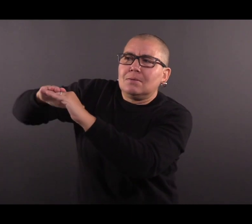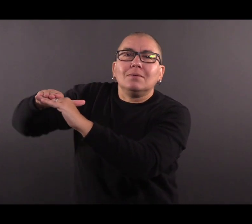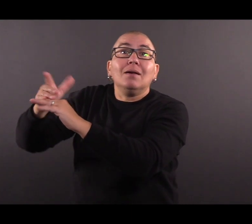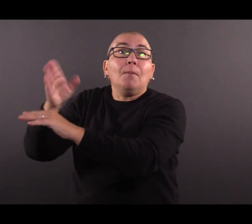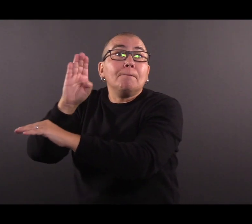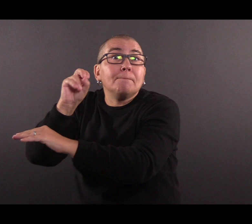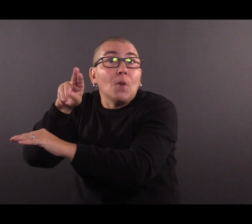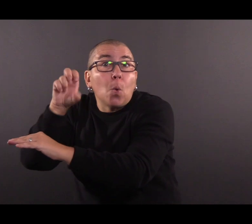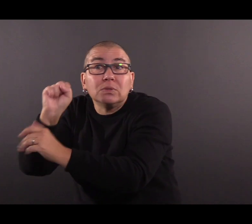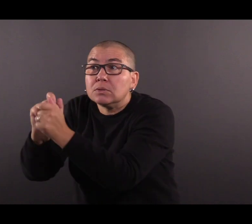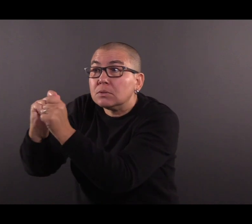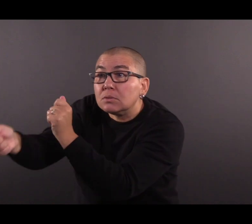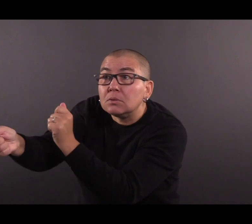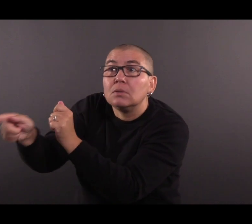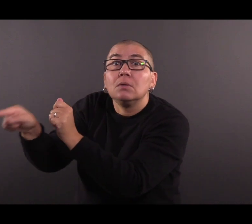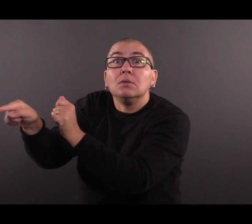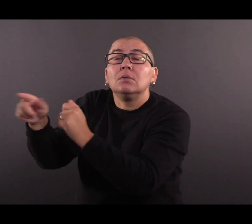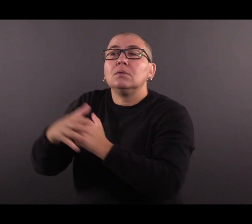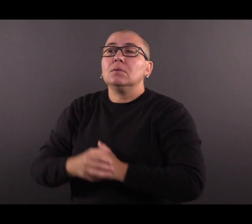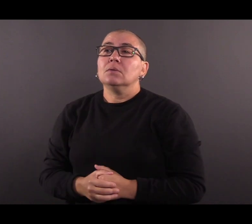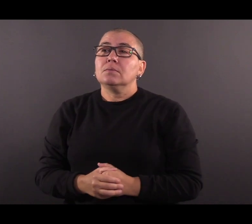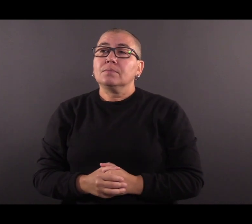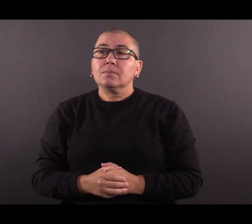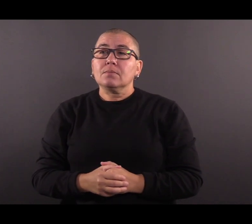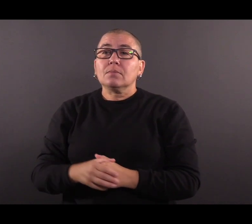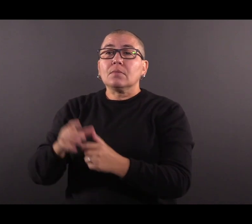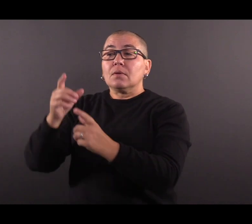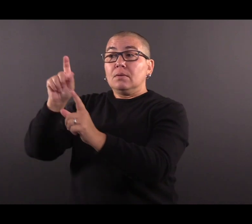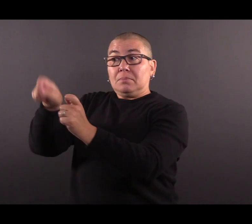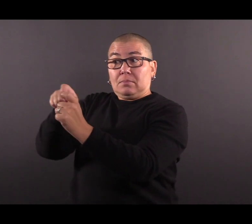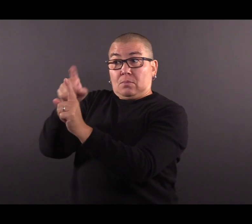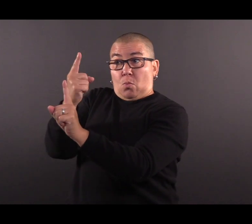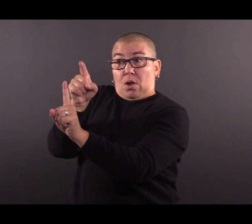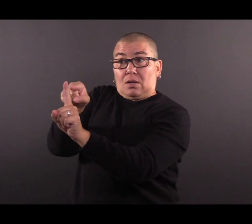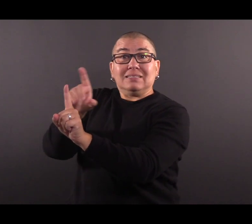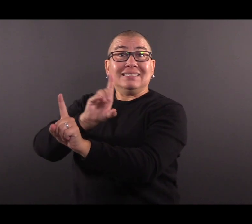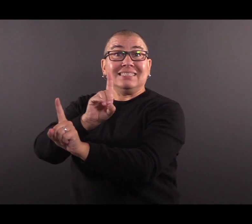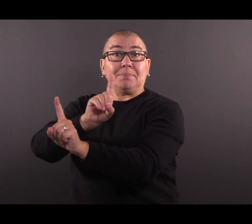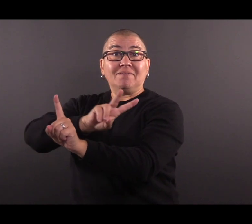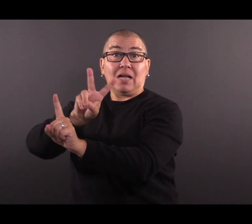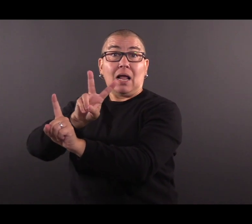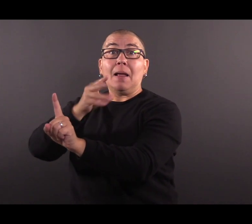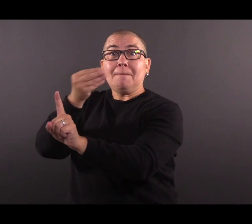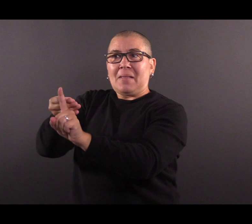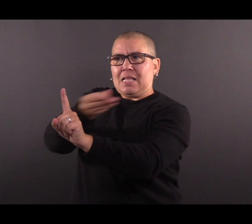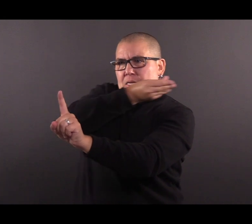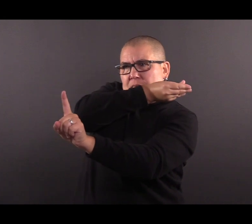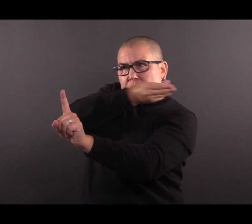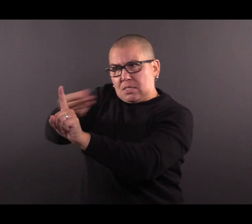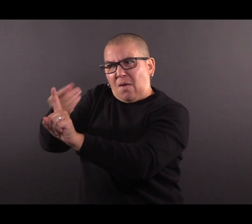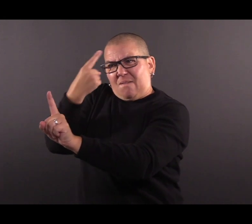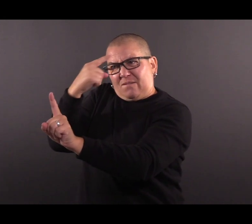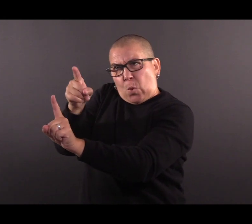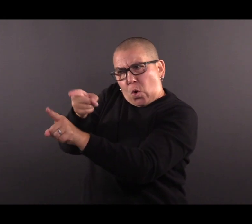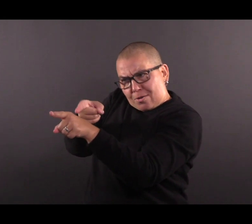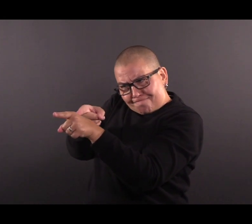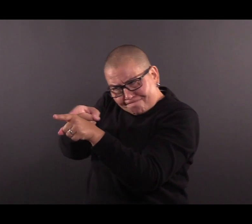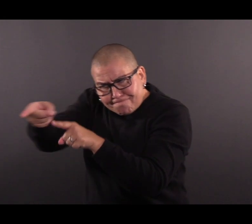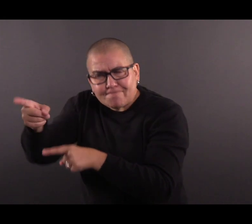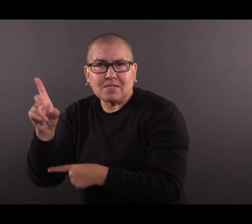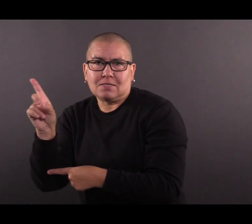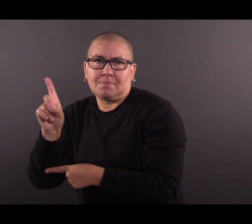violence bonus funding. This is money set aside to support projects that specifically serve survivors.